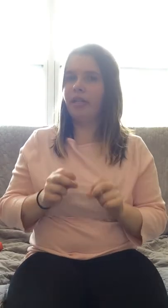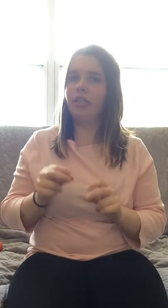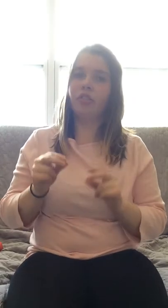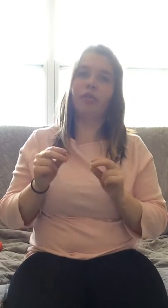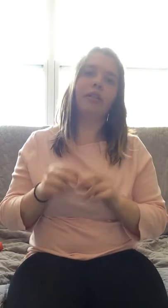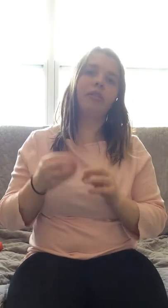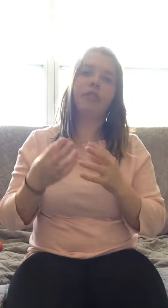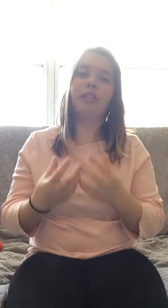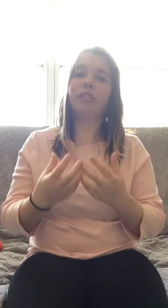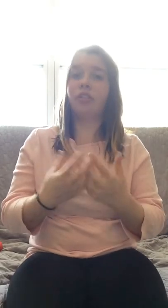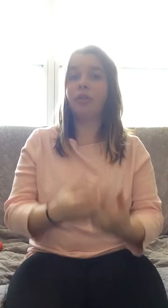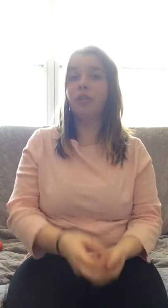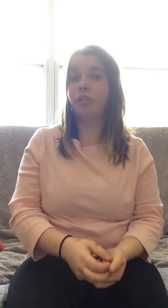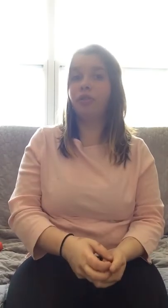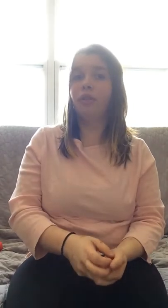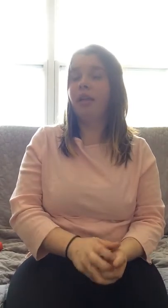activities or little things you can do.